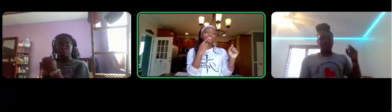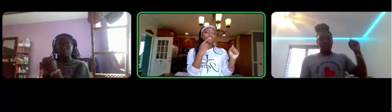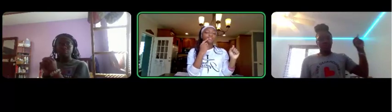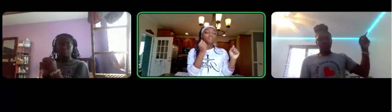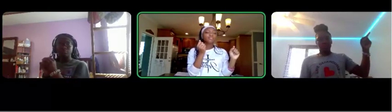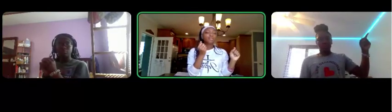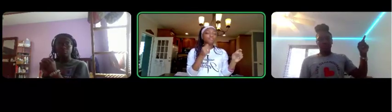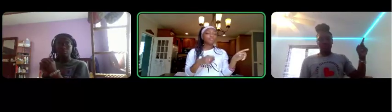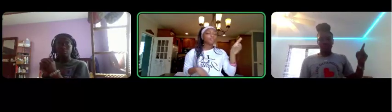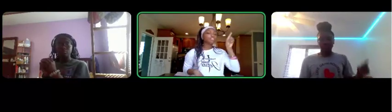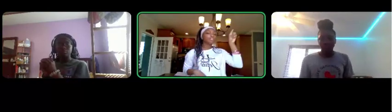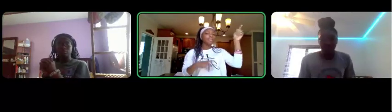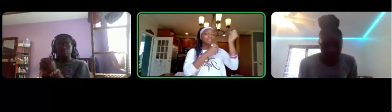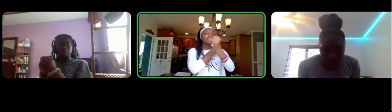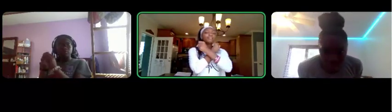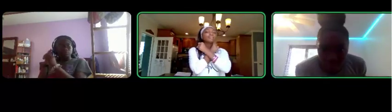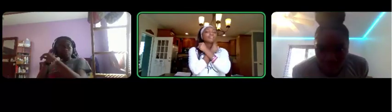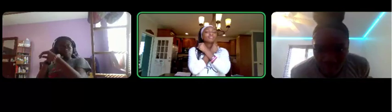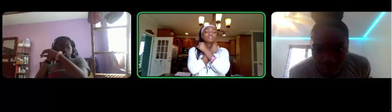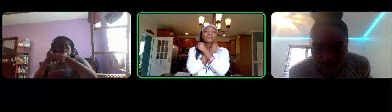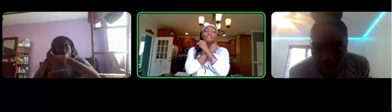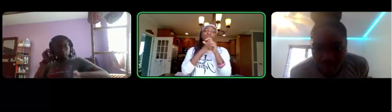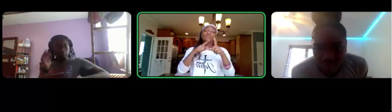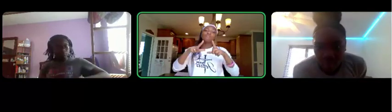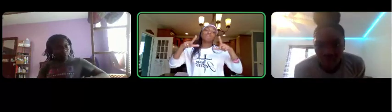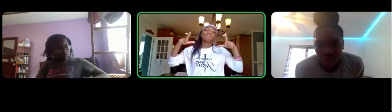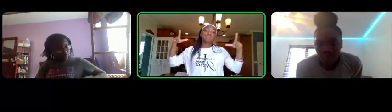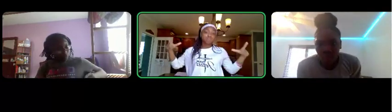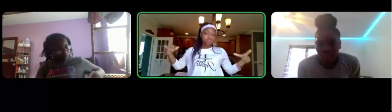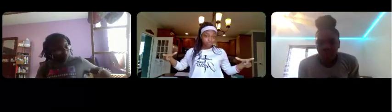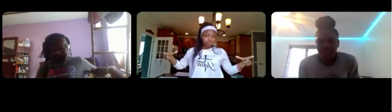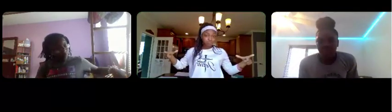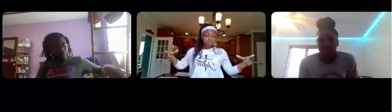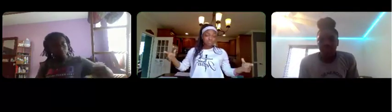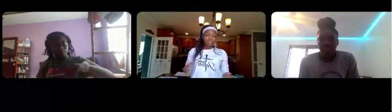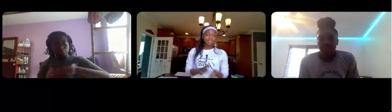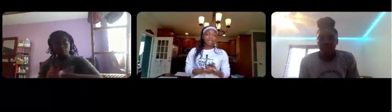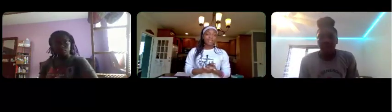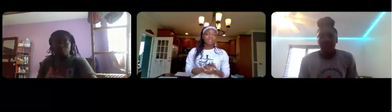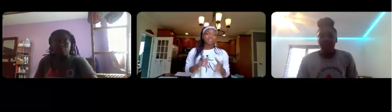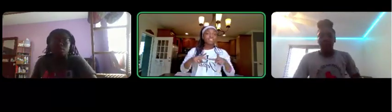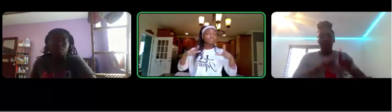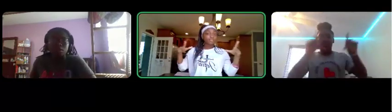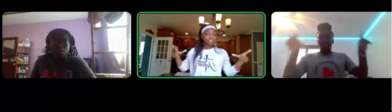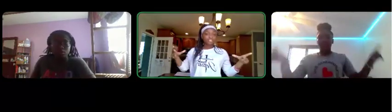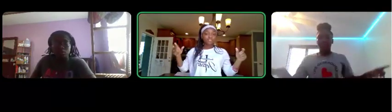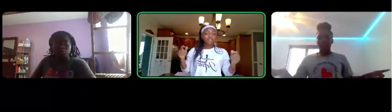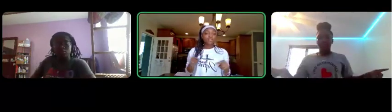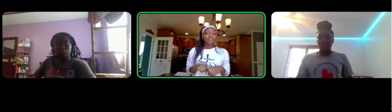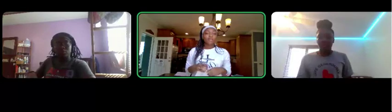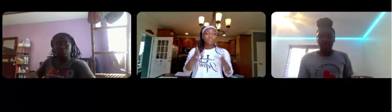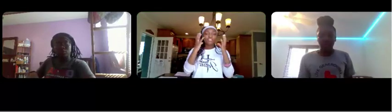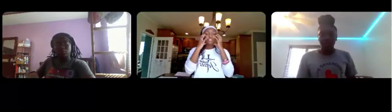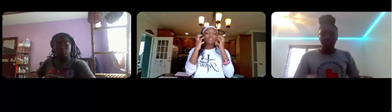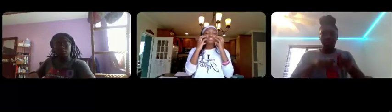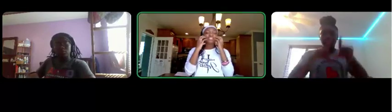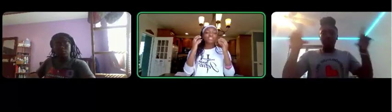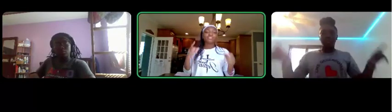that to love much. He love like that. That's much. But you're going to make your cheeks like